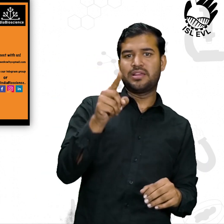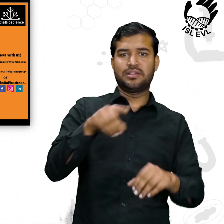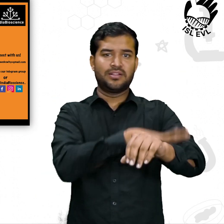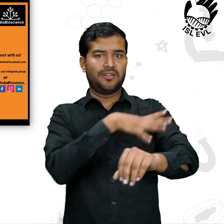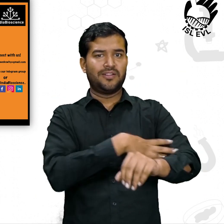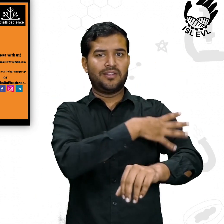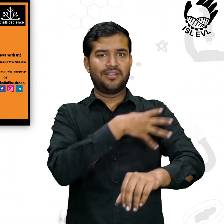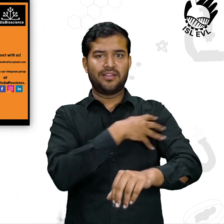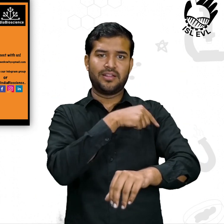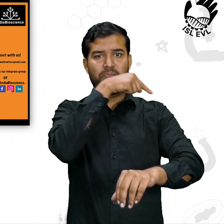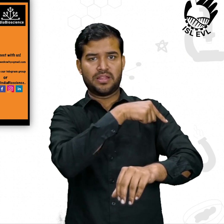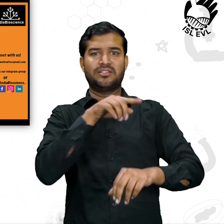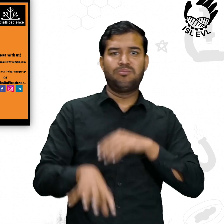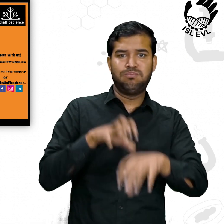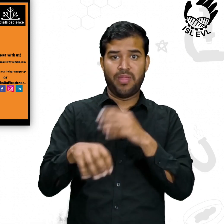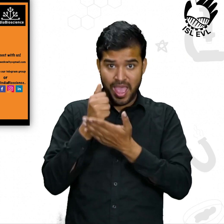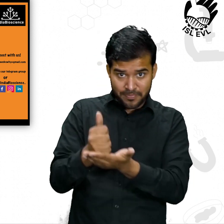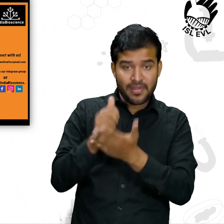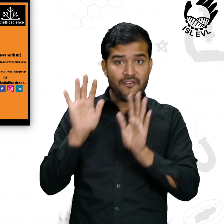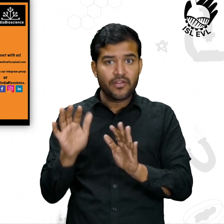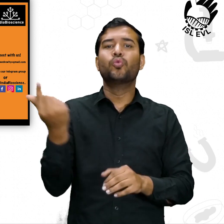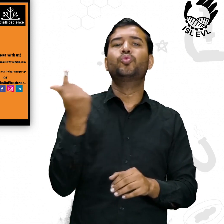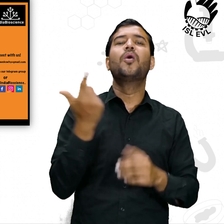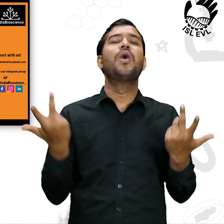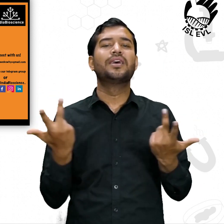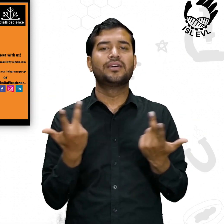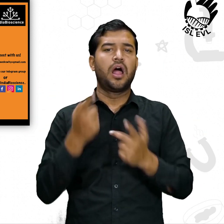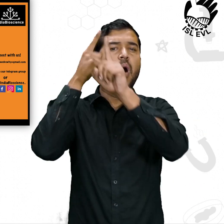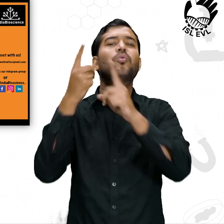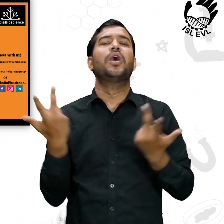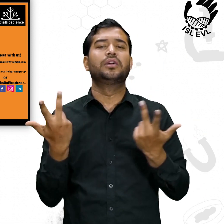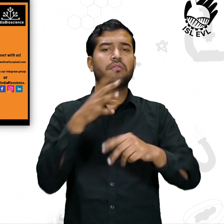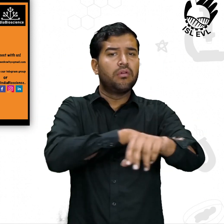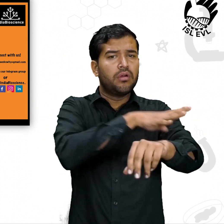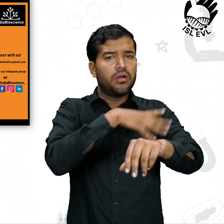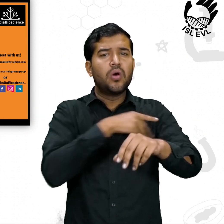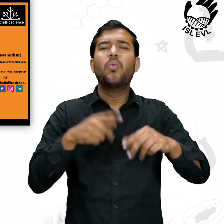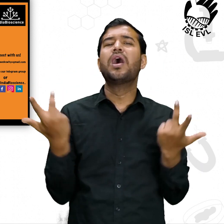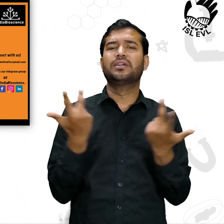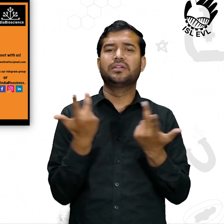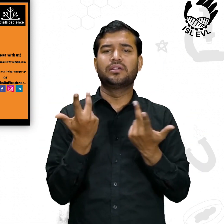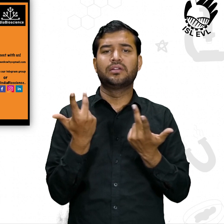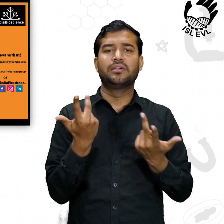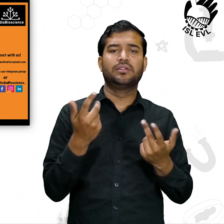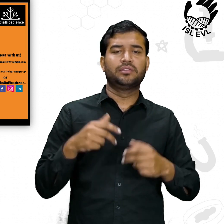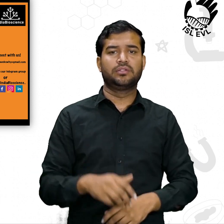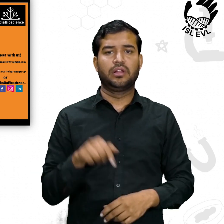good these stripes do for the tigers. Like, what is the purpose of having these stripes on their